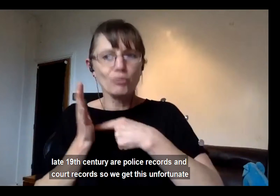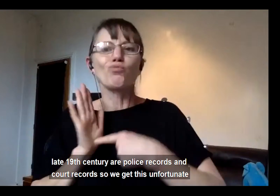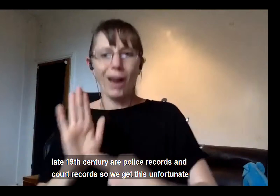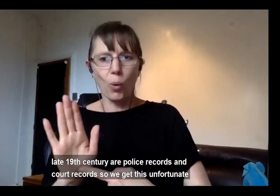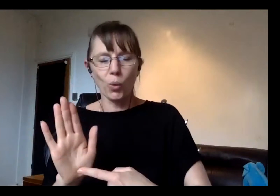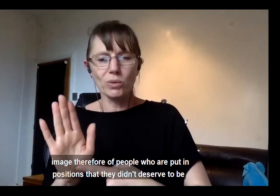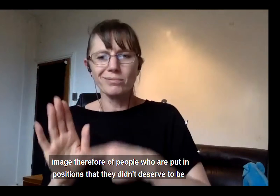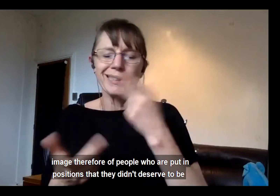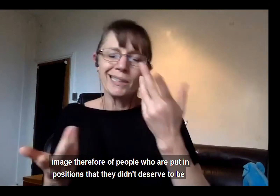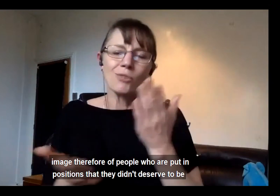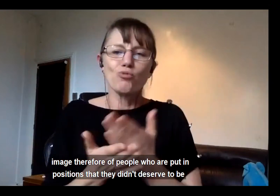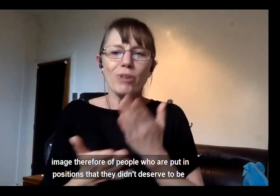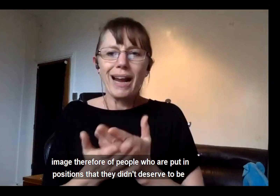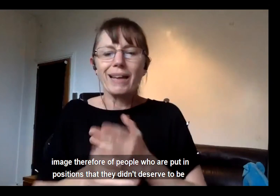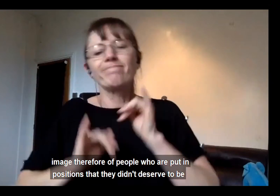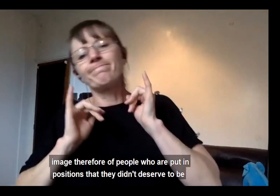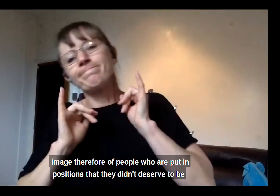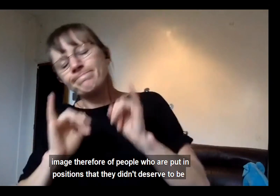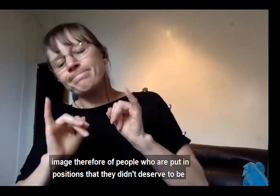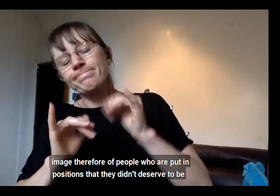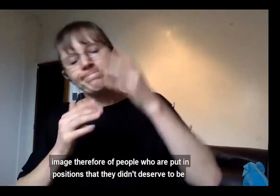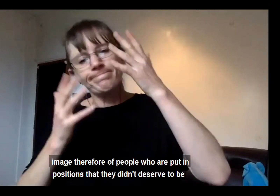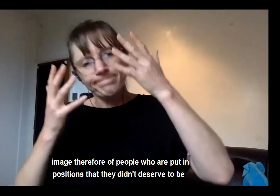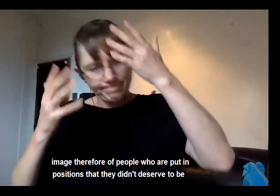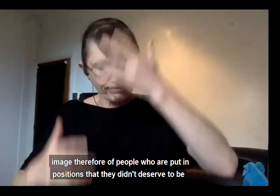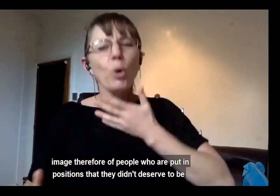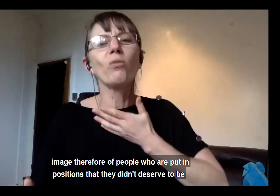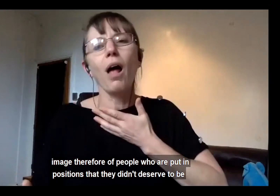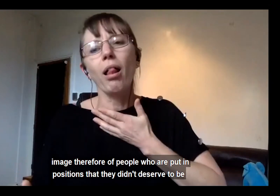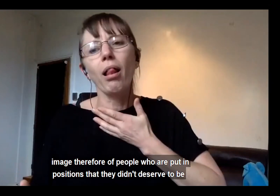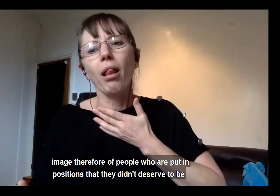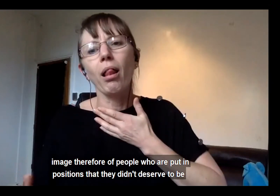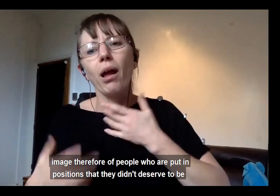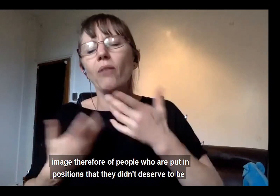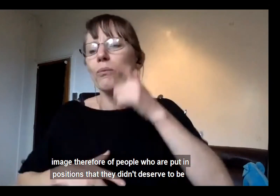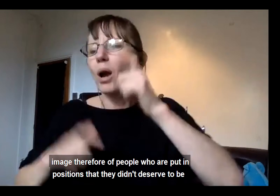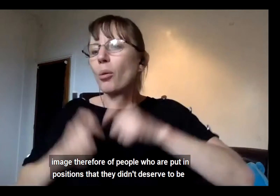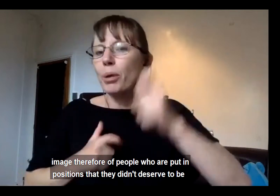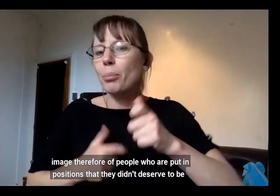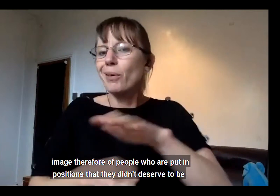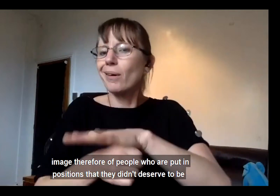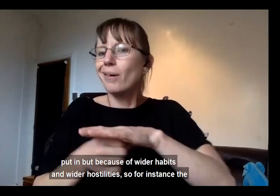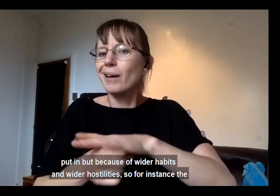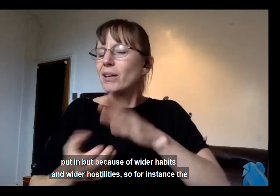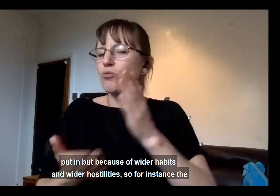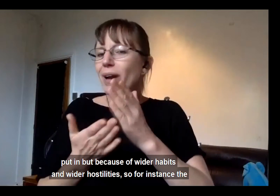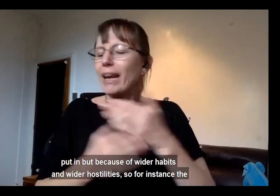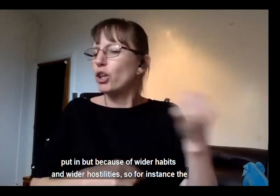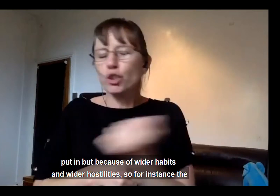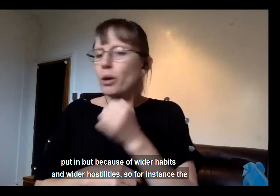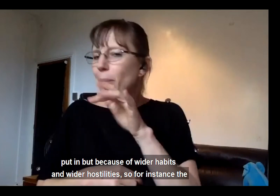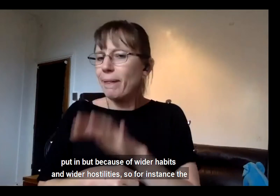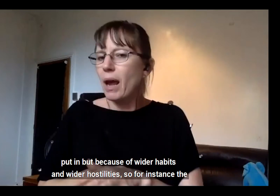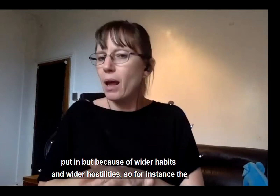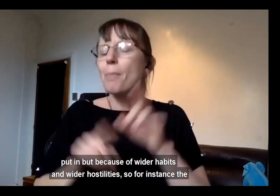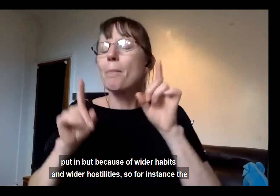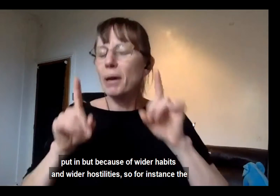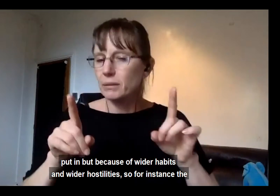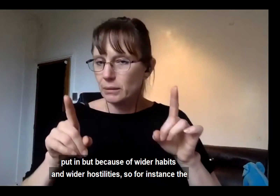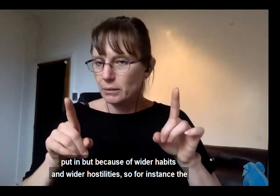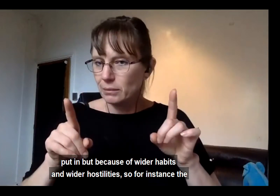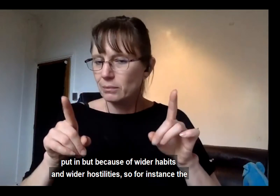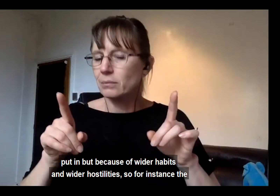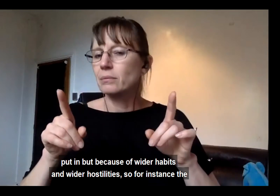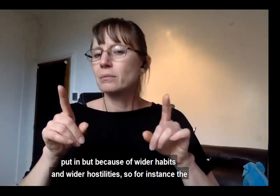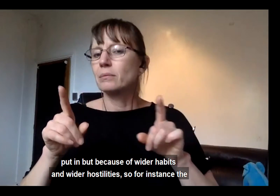an unfortunate image, therefore, of people who are put in positions that they didn't deserve to be put in. But because